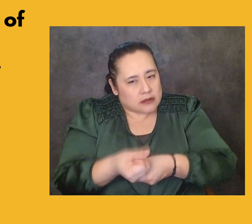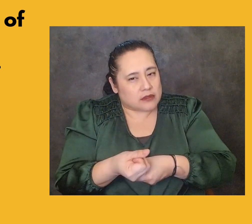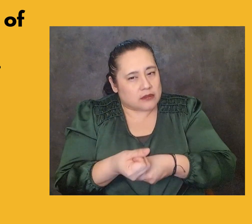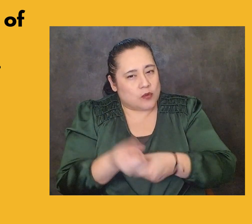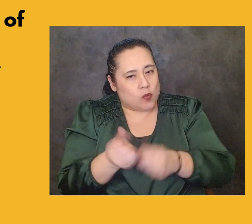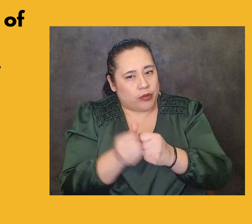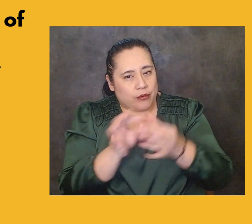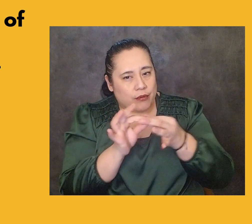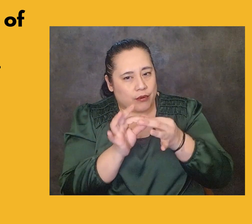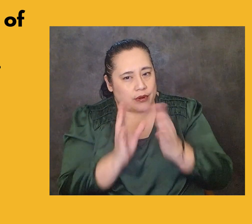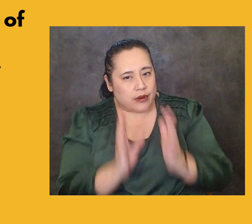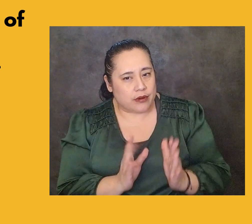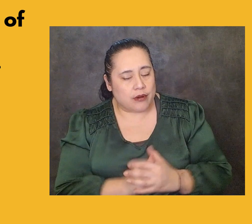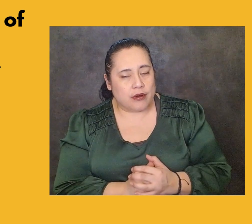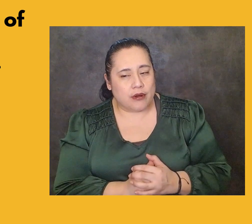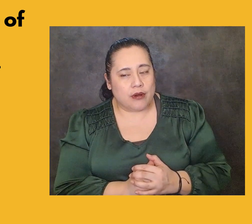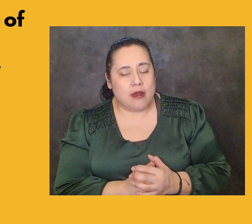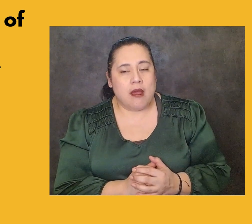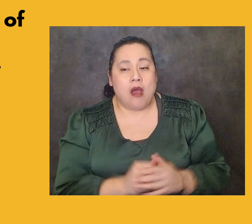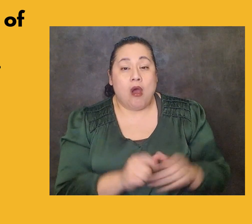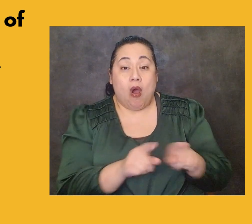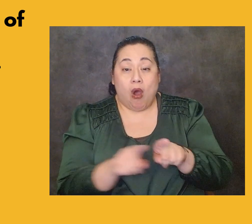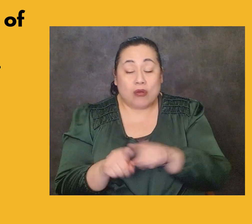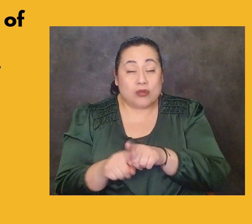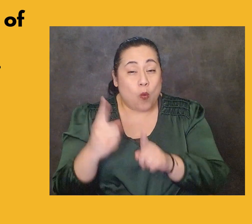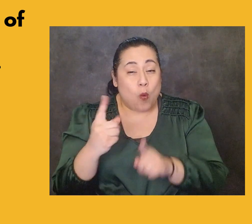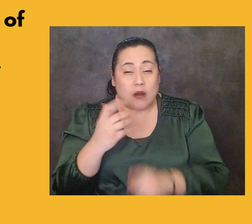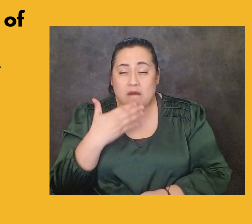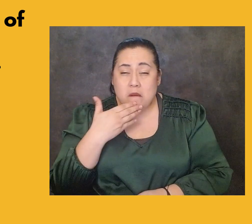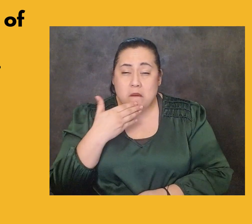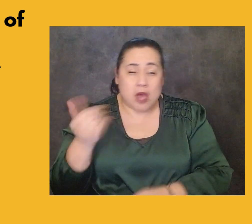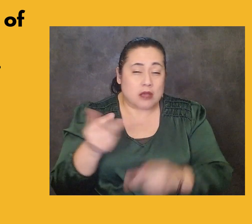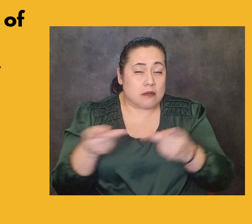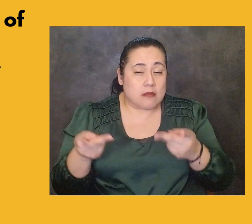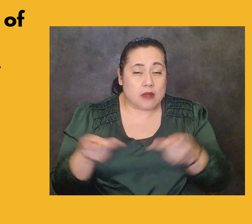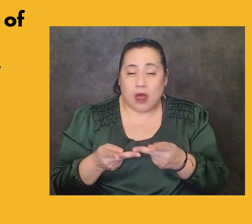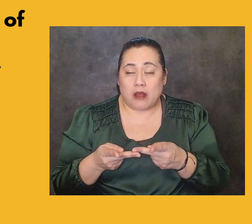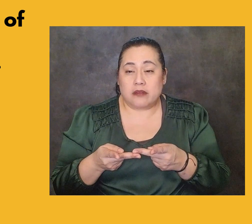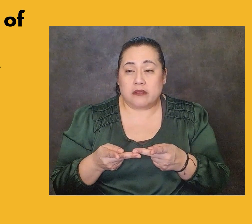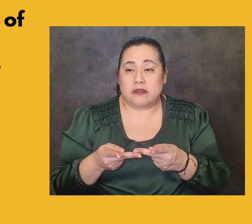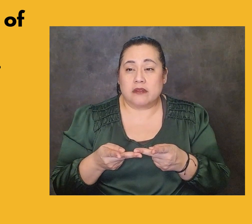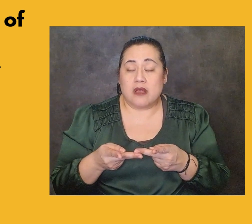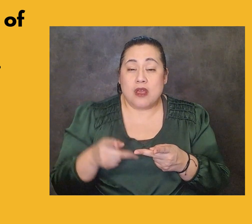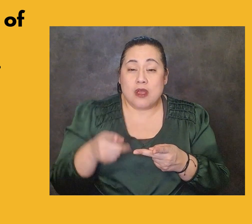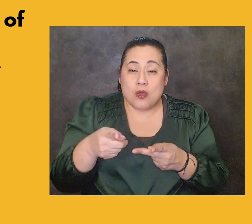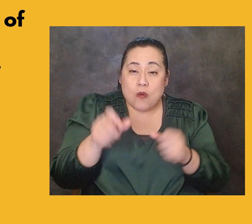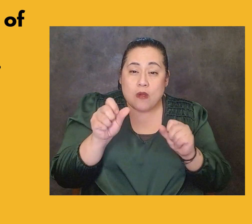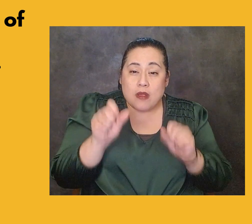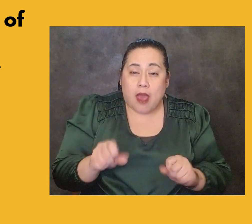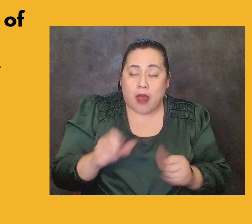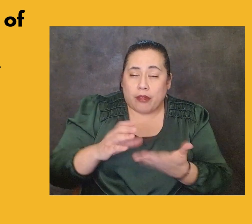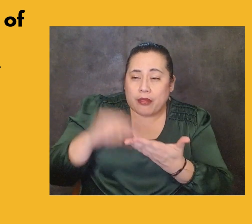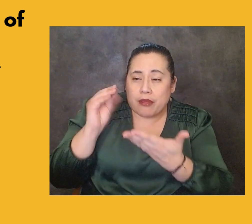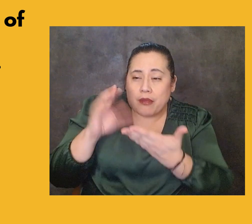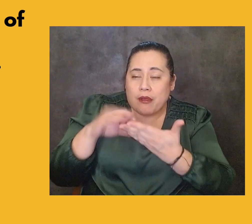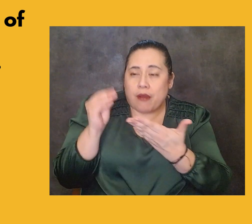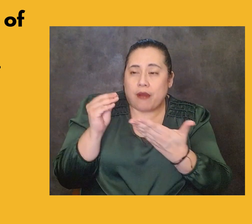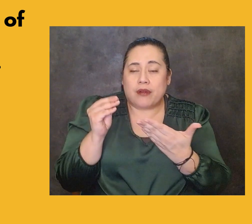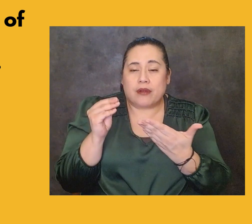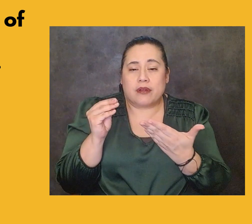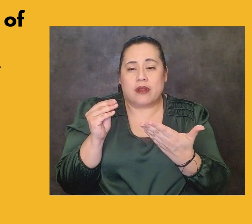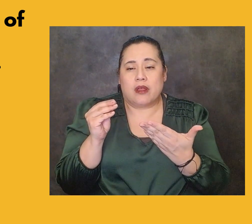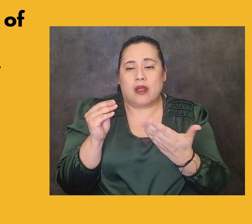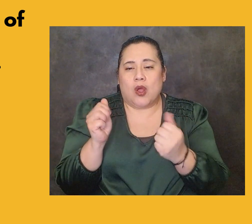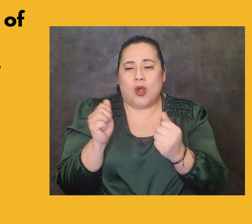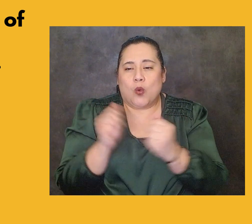is one of trust with the coordinator, but it's also one of the best places that you can learn because